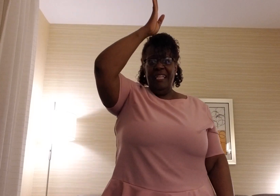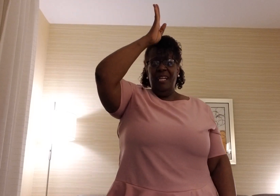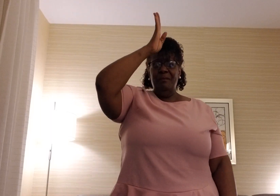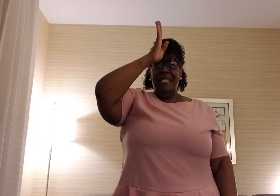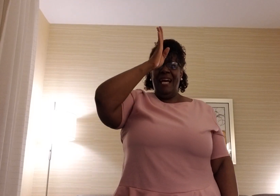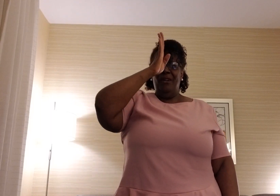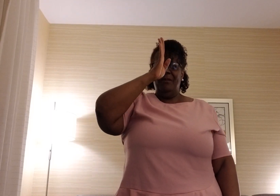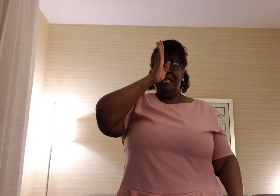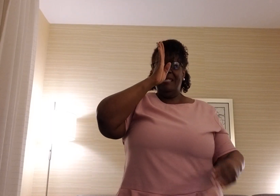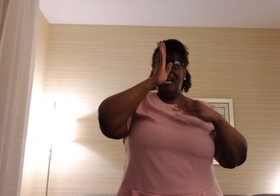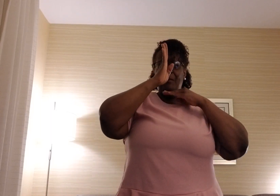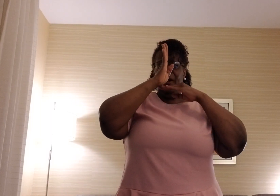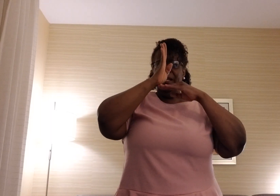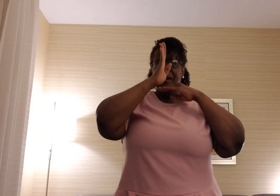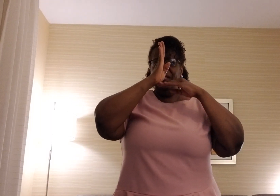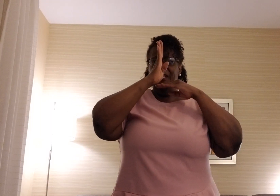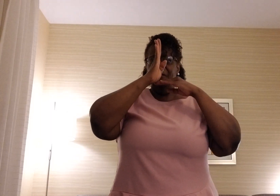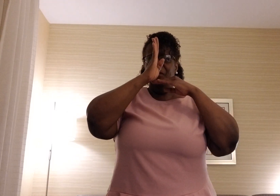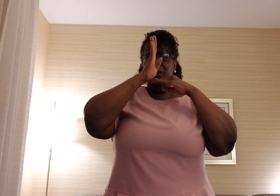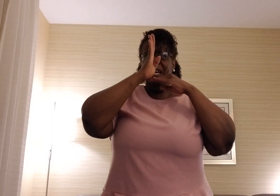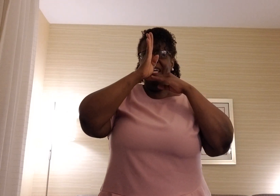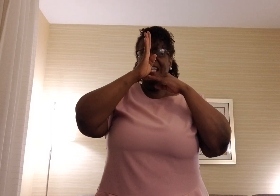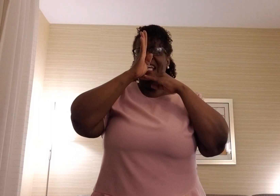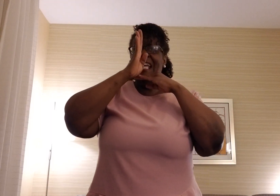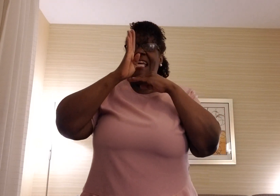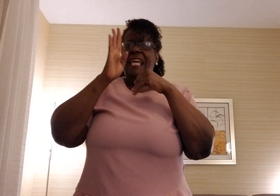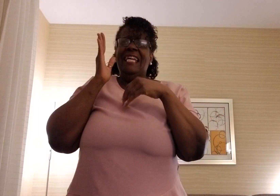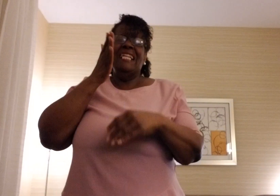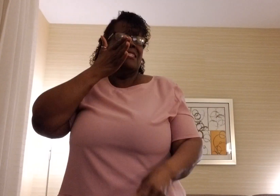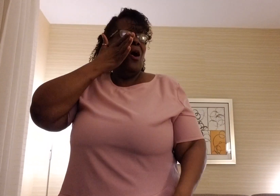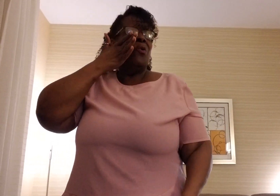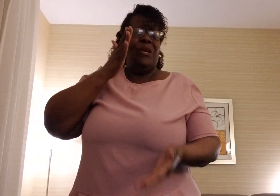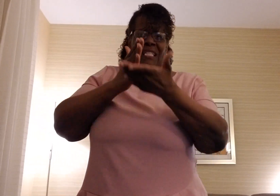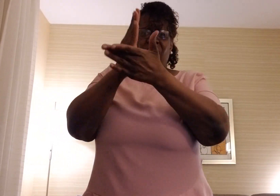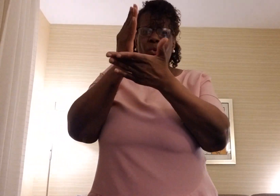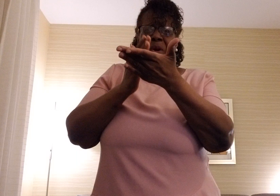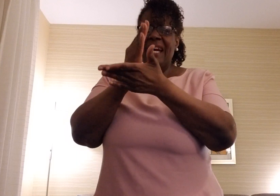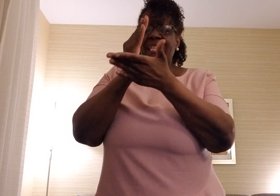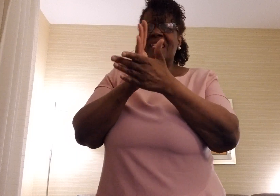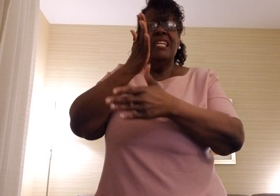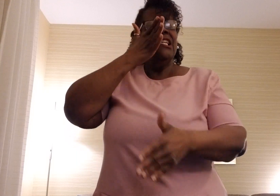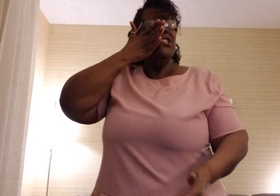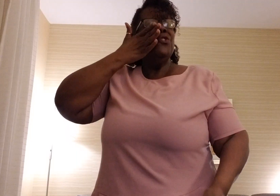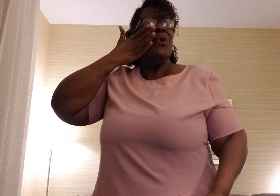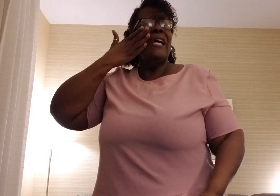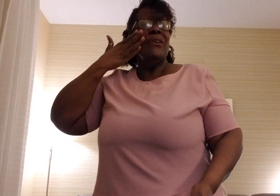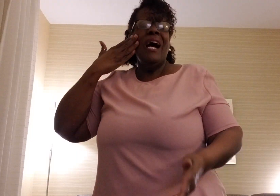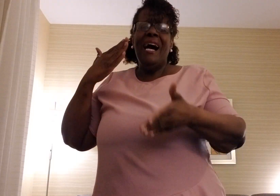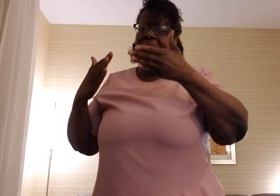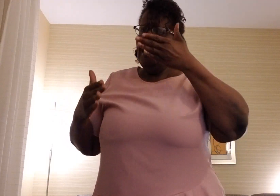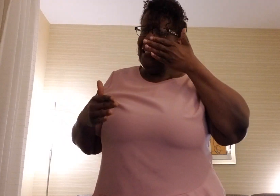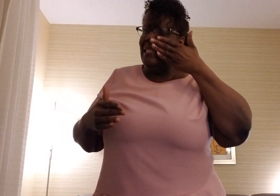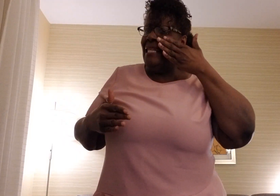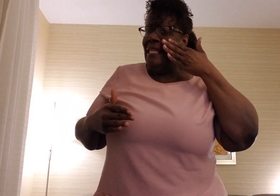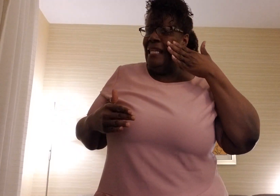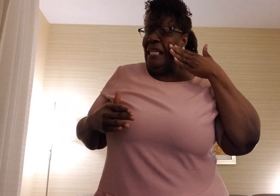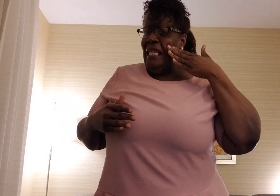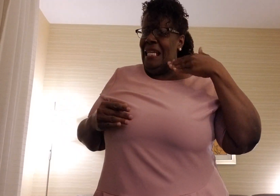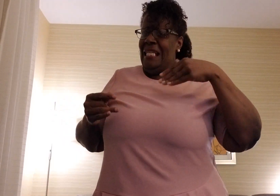come down and stop right about here. Okay? It's all right. Dry your eyes.